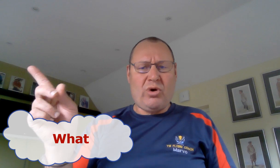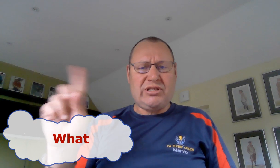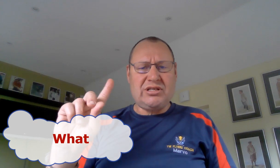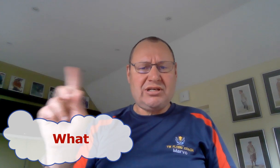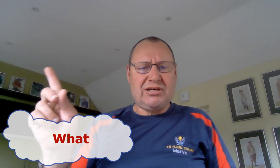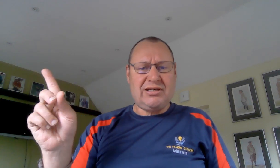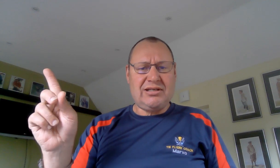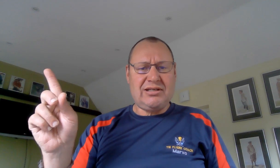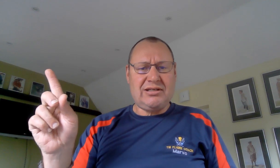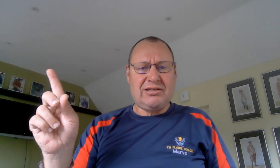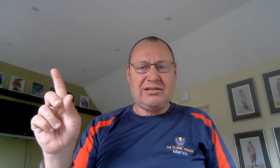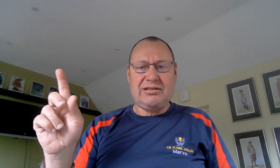What?